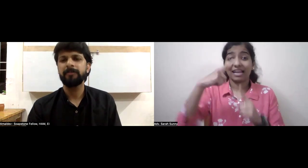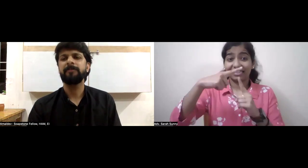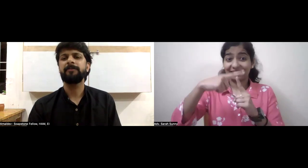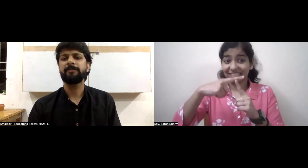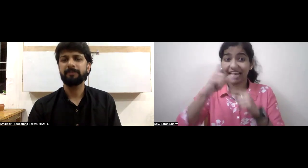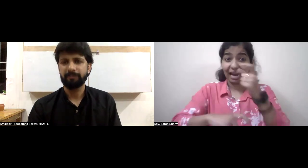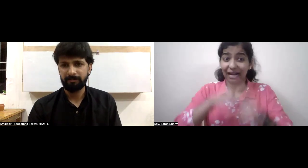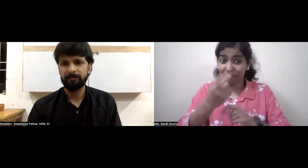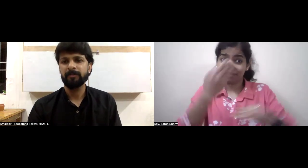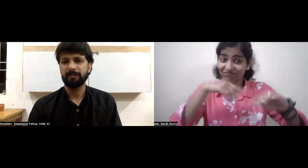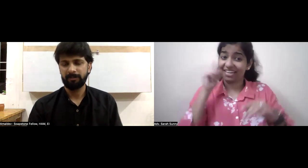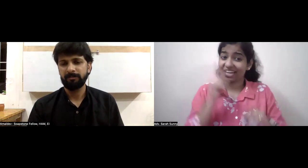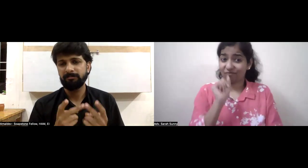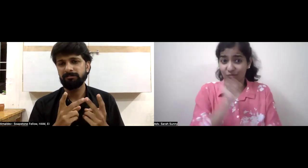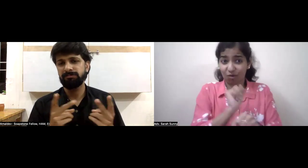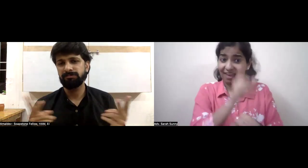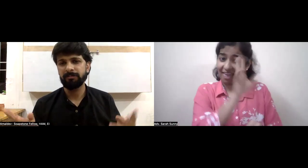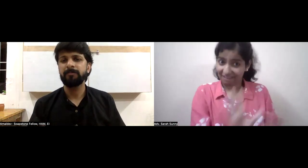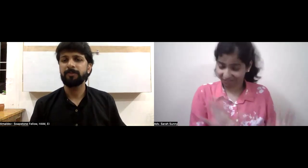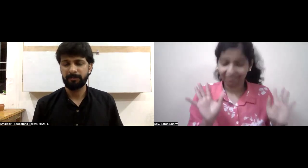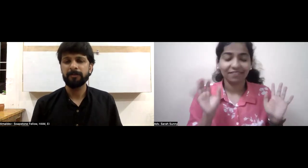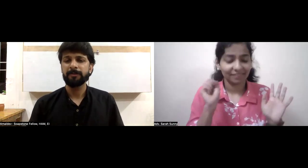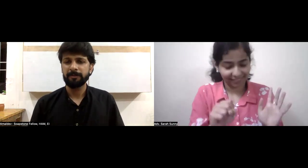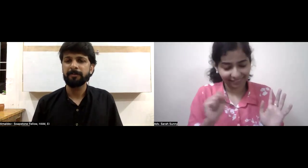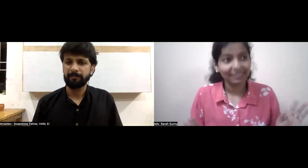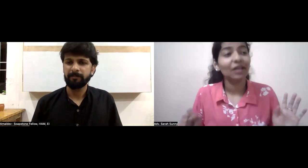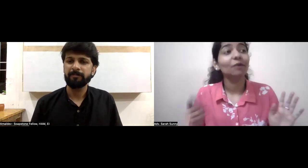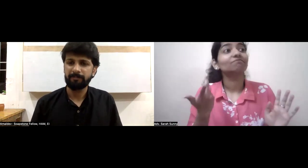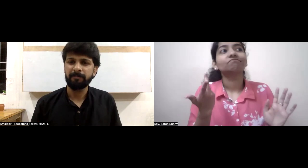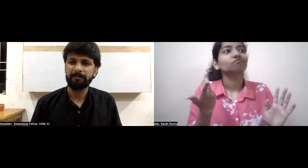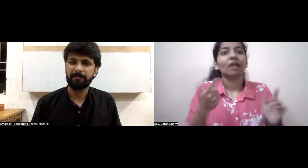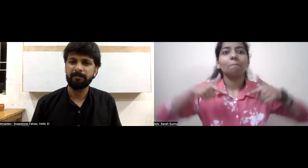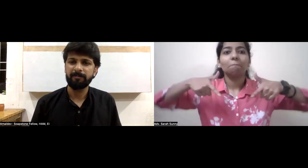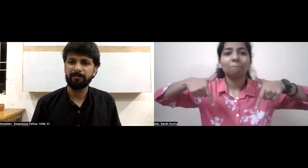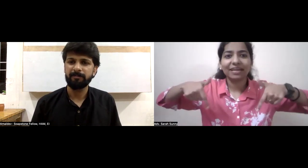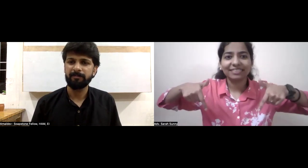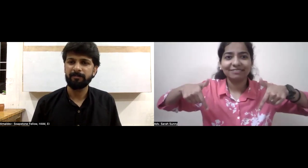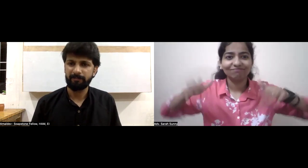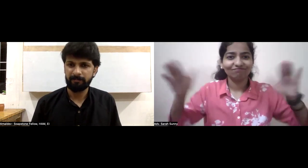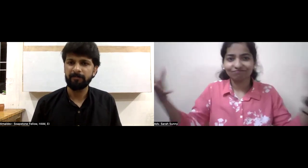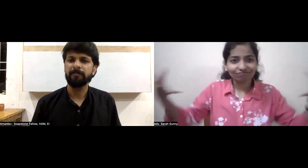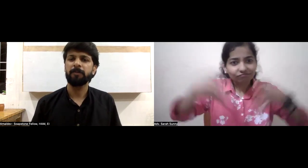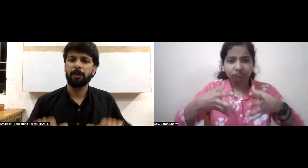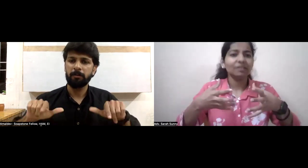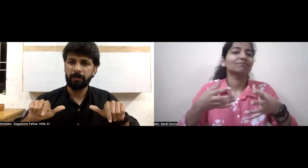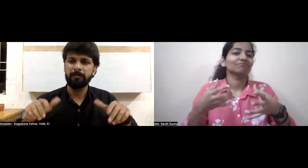even in employment, yes, sector, there's many deaf people working